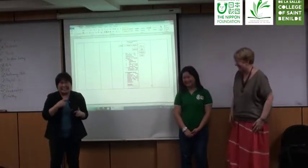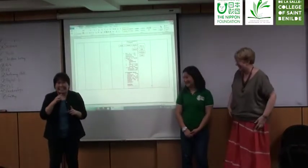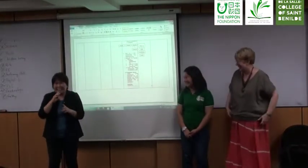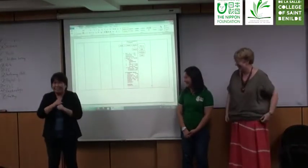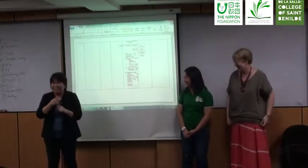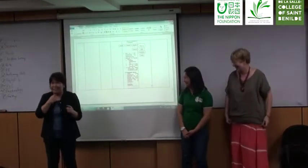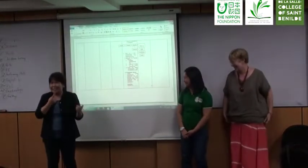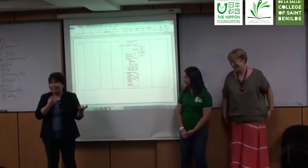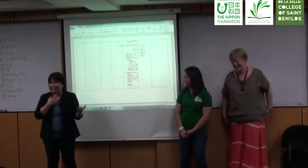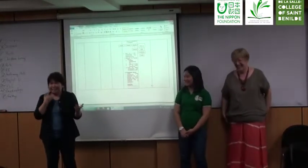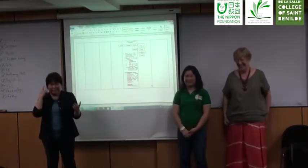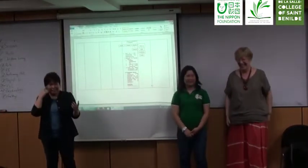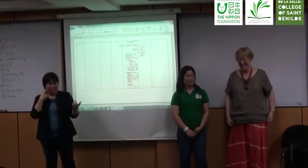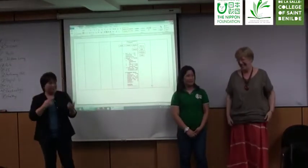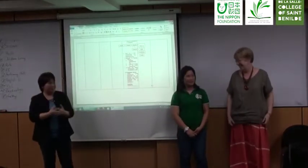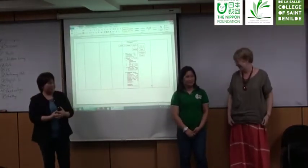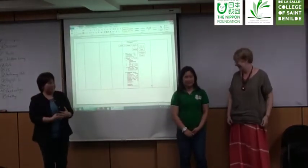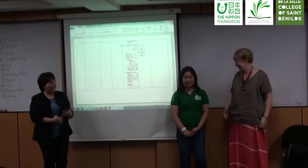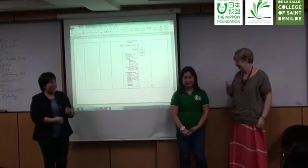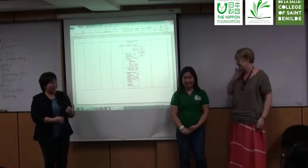that.